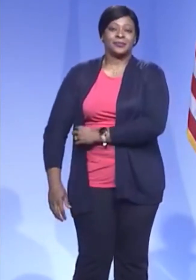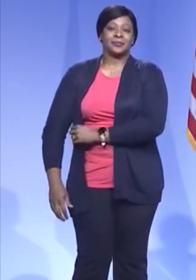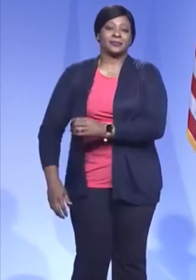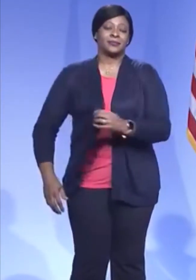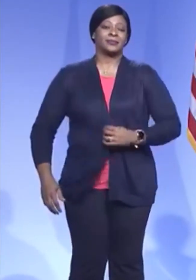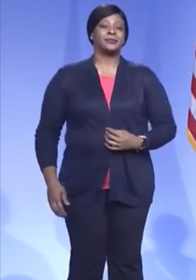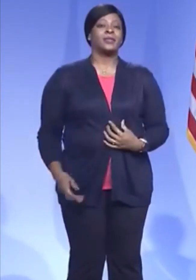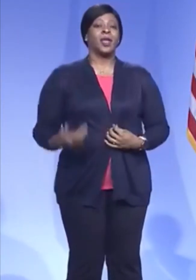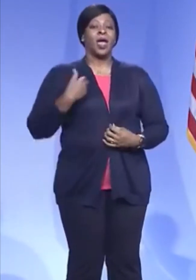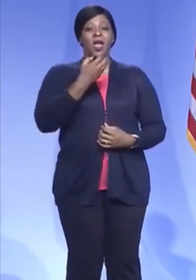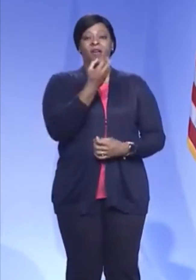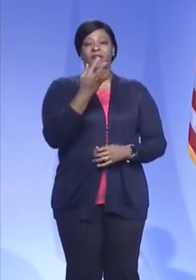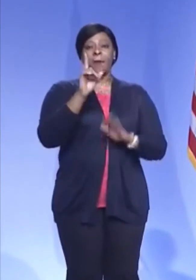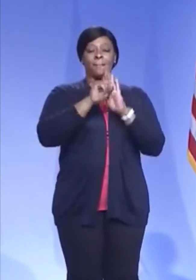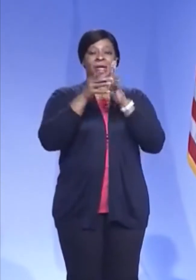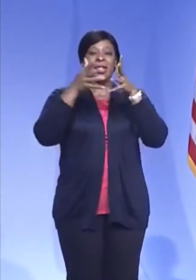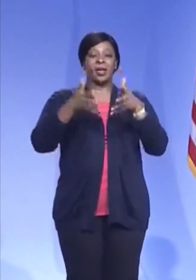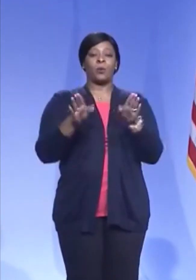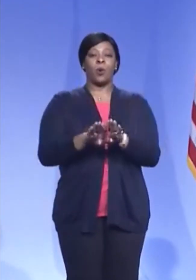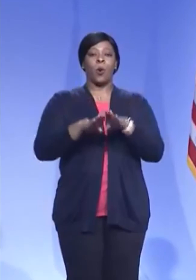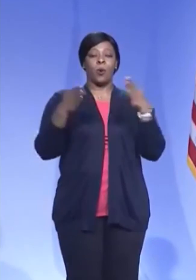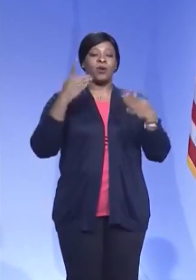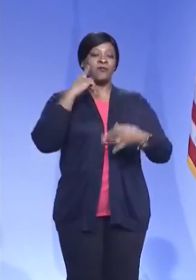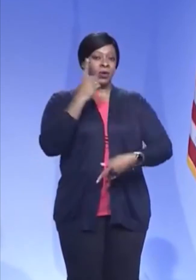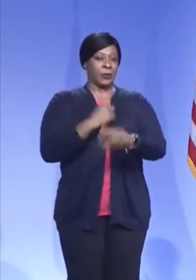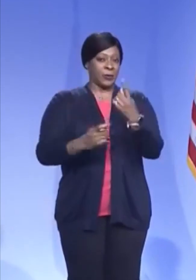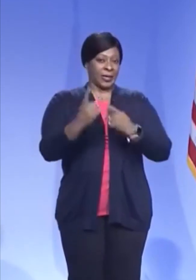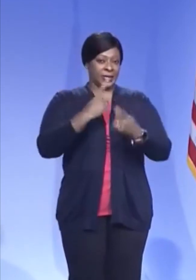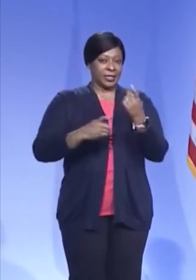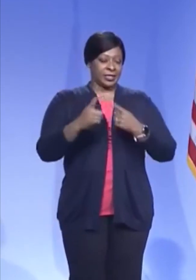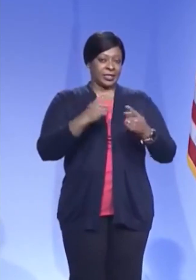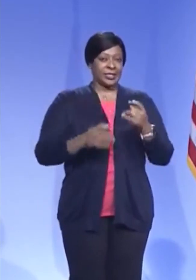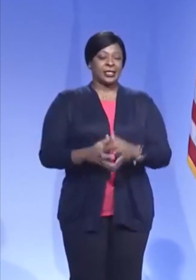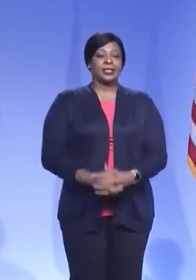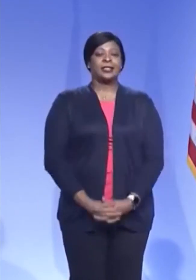We have a few minutes left, so we want to open it up for questions.